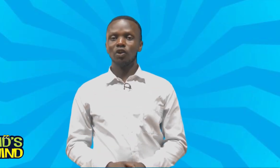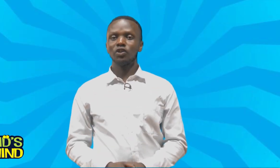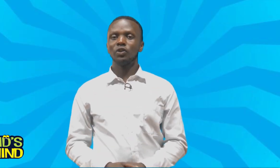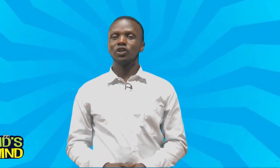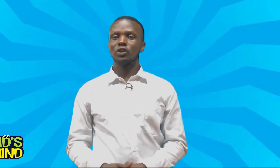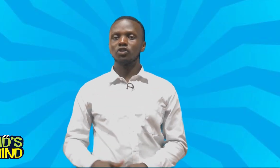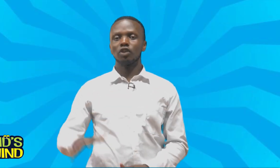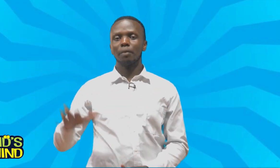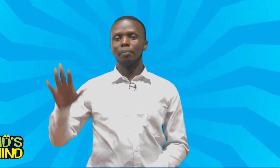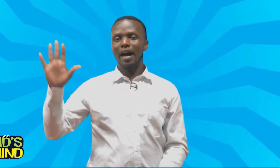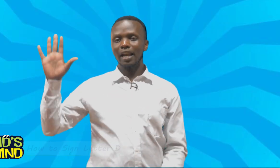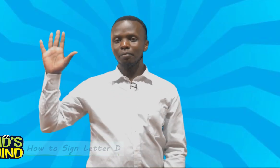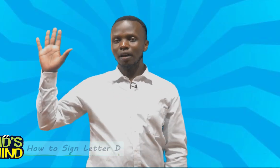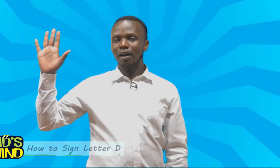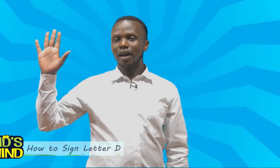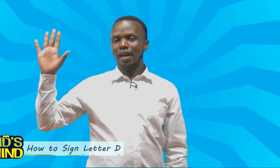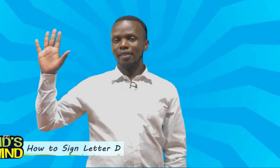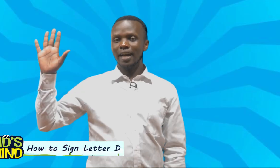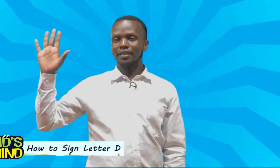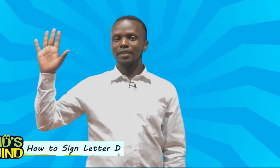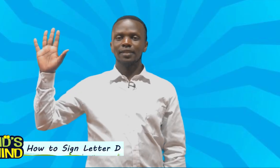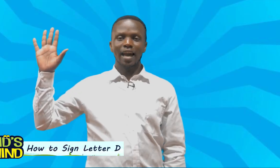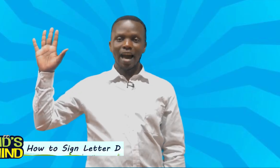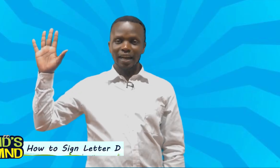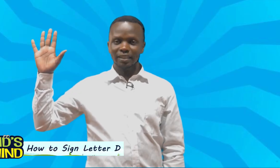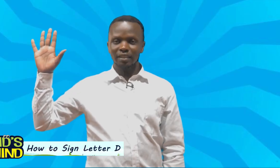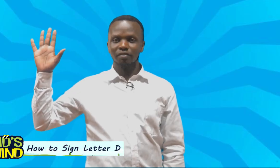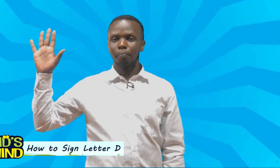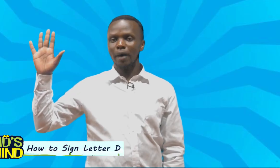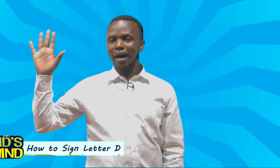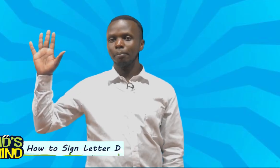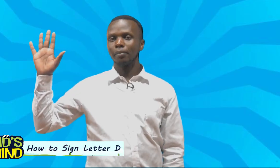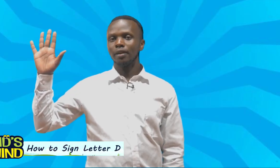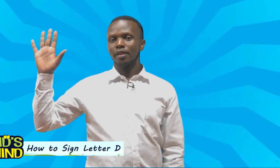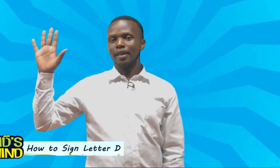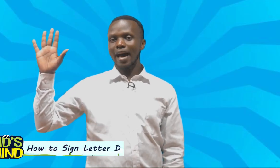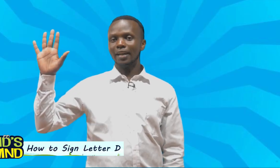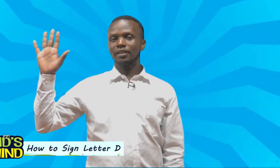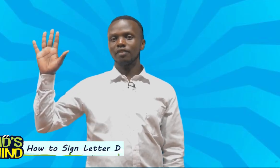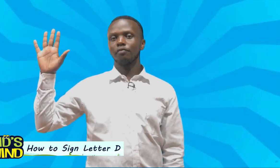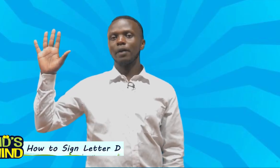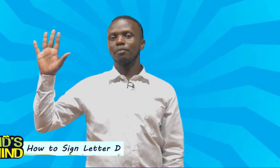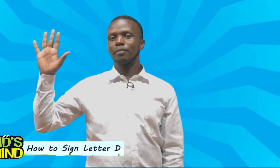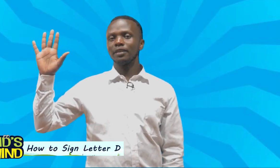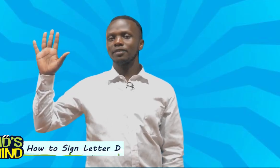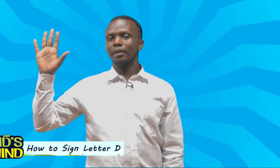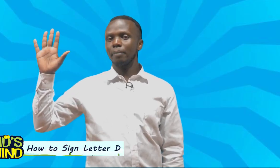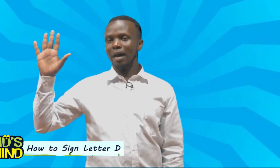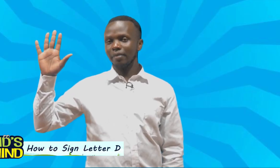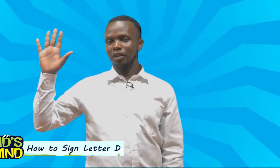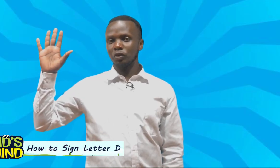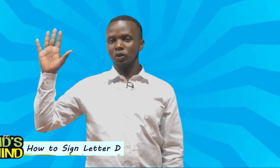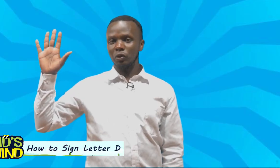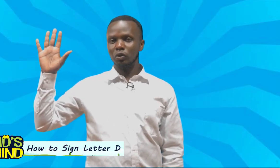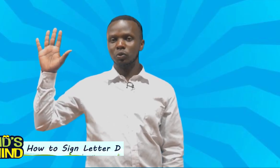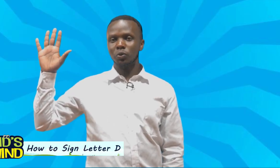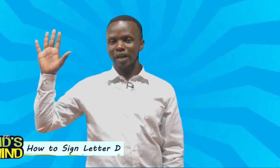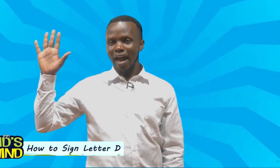you use your palm, and that is the active palm. The active palm means the palm that you use to